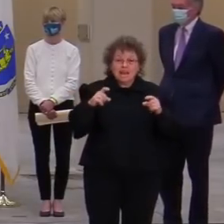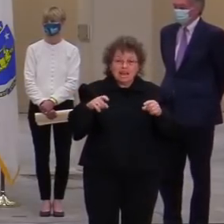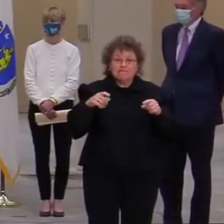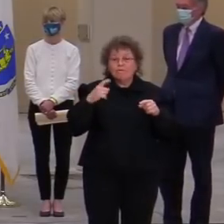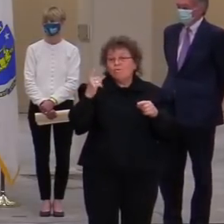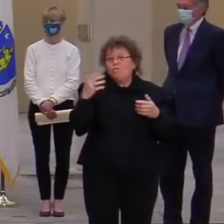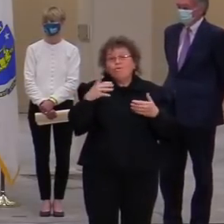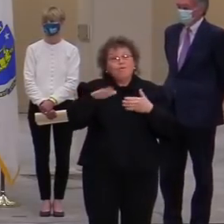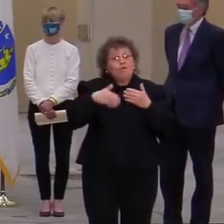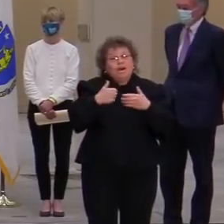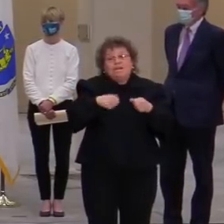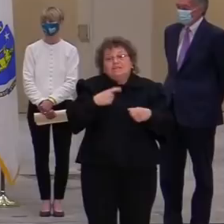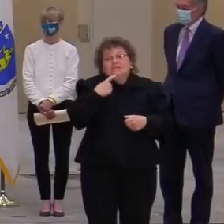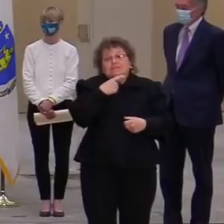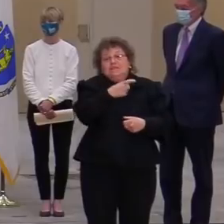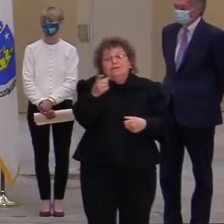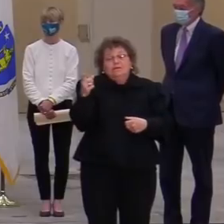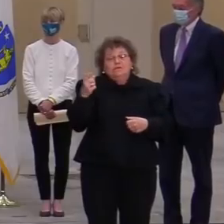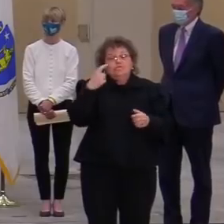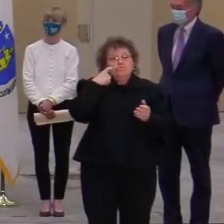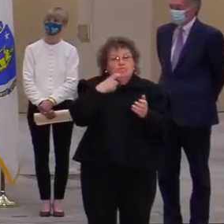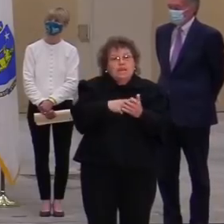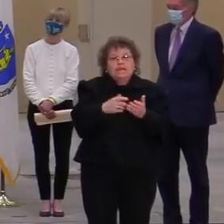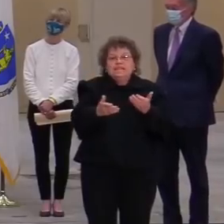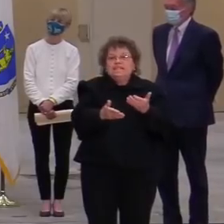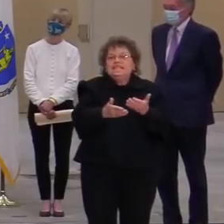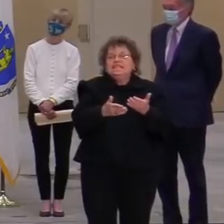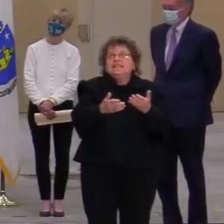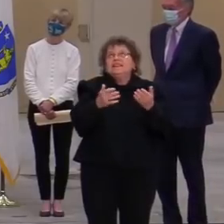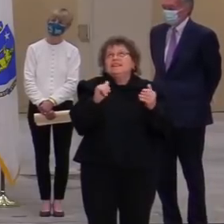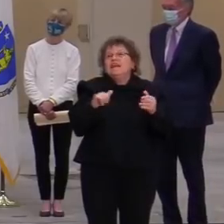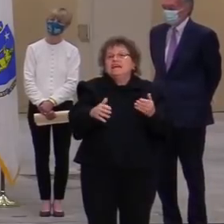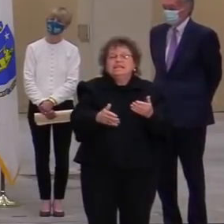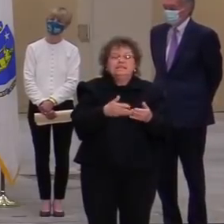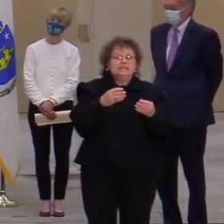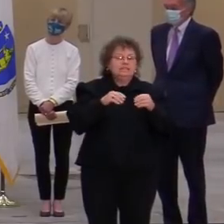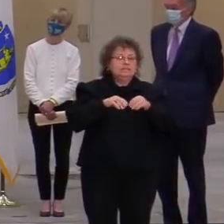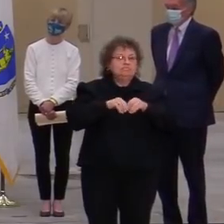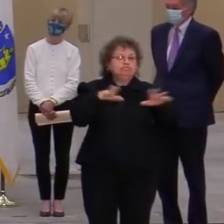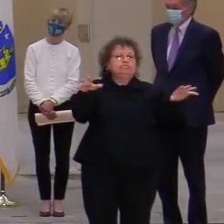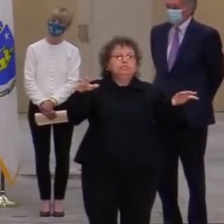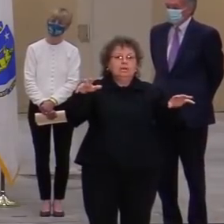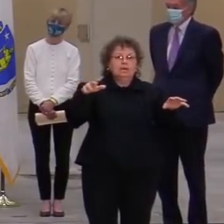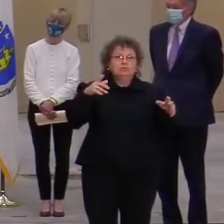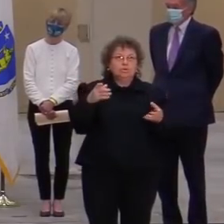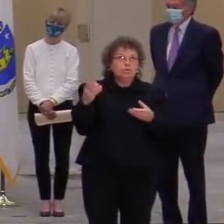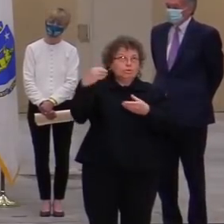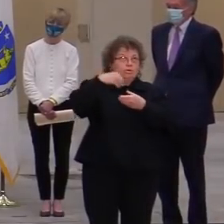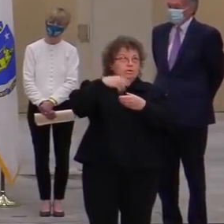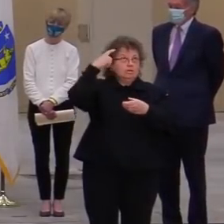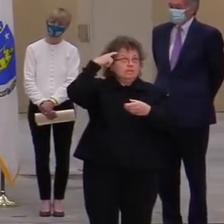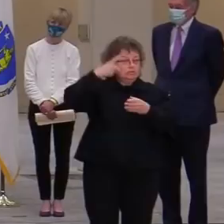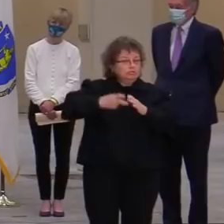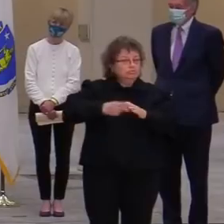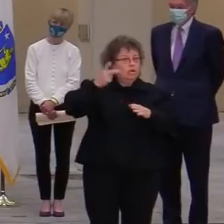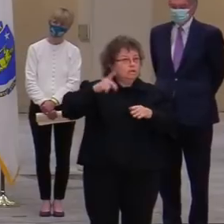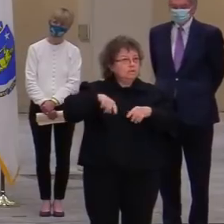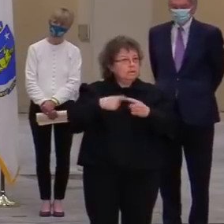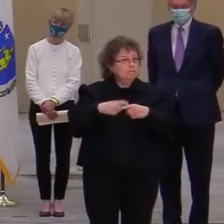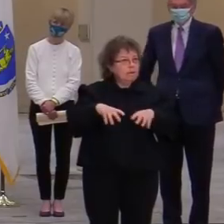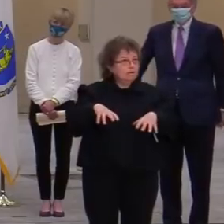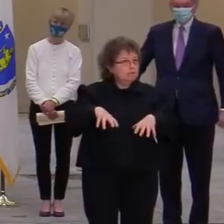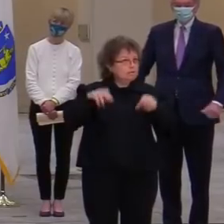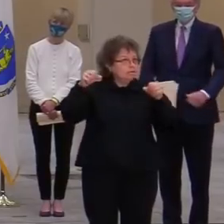this, recognize that these variants are very contagious, and factor that into how they make decisions. But we'll know the answer to your question, Steve, about 10